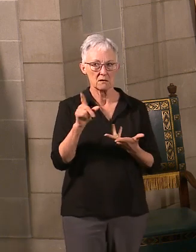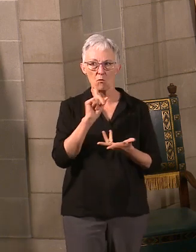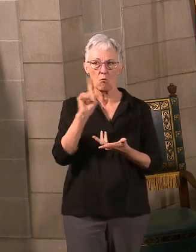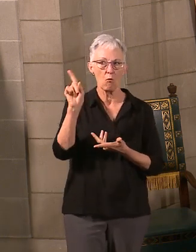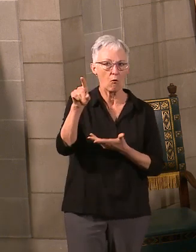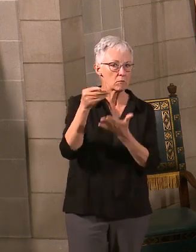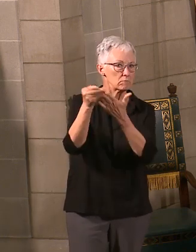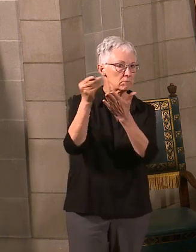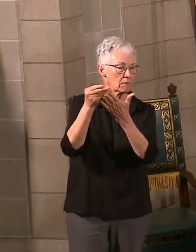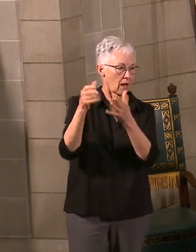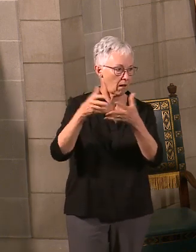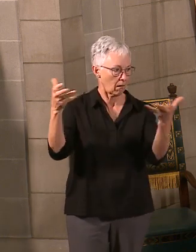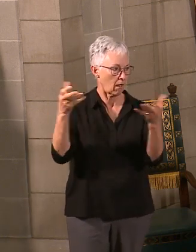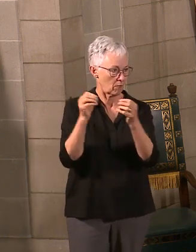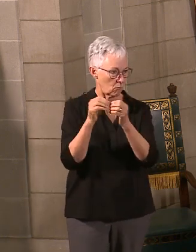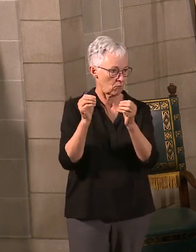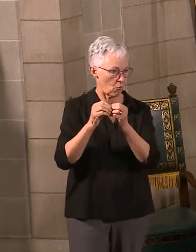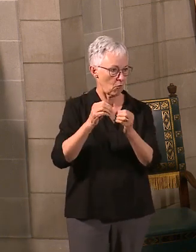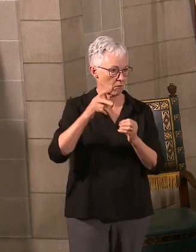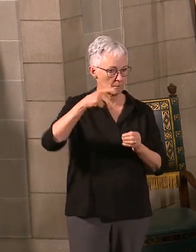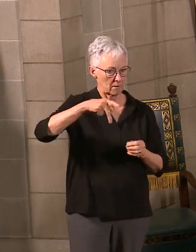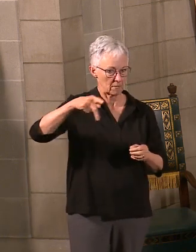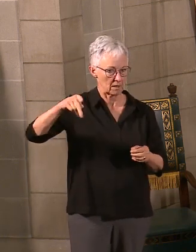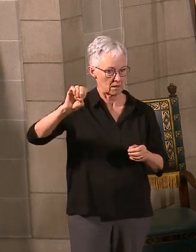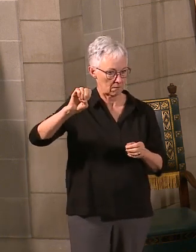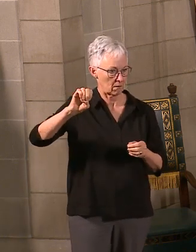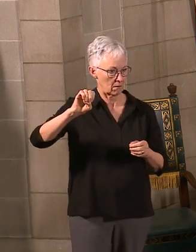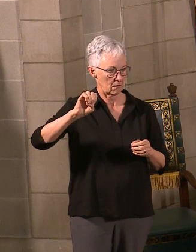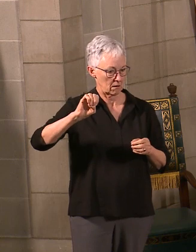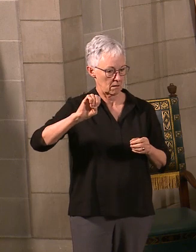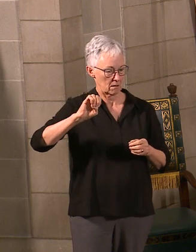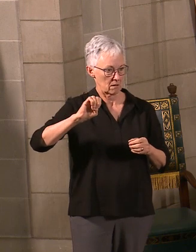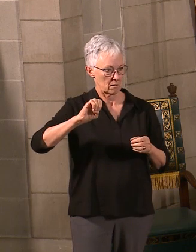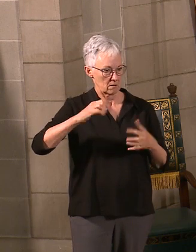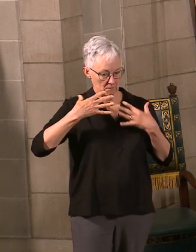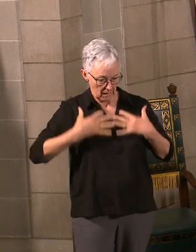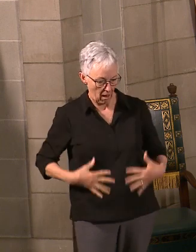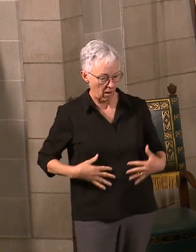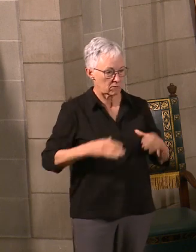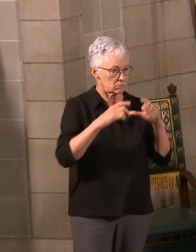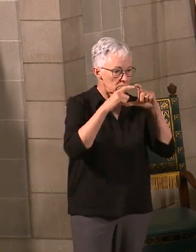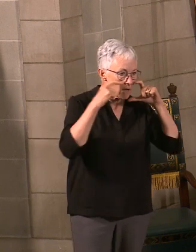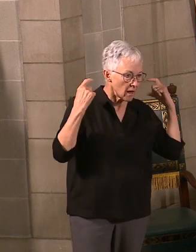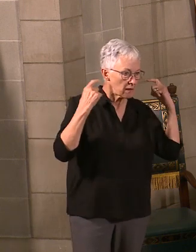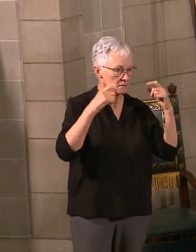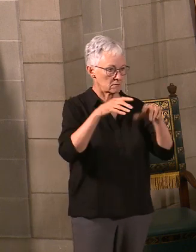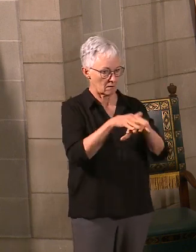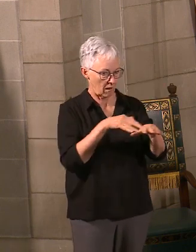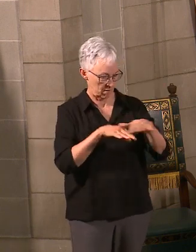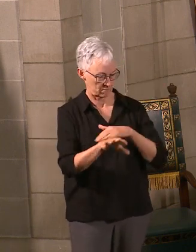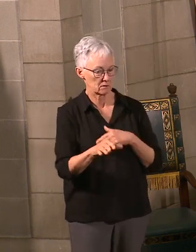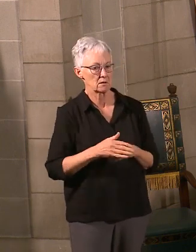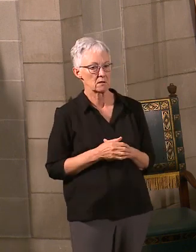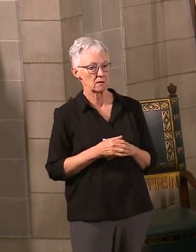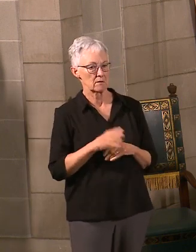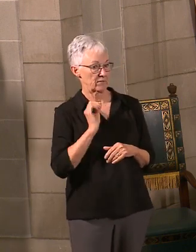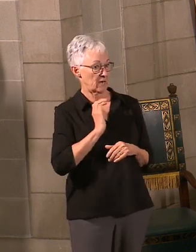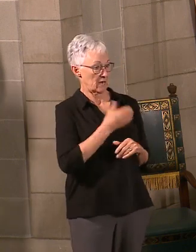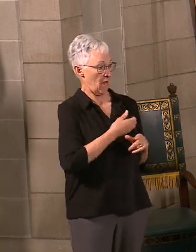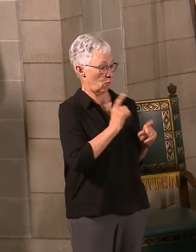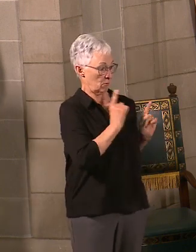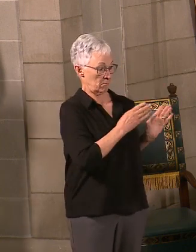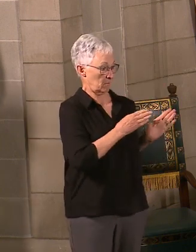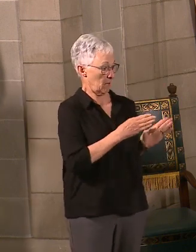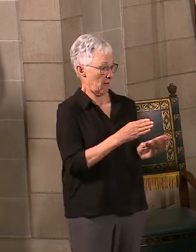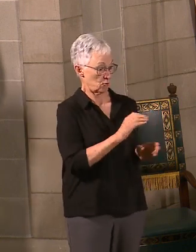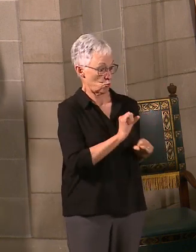healthcare workers, law enforcement, nursing homes, so forth. And that the plans we have put in place have not overwhelmed the healthcare system, and that